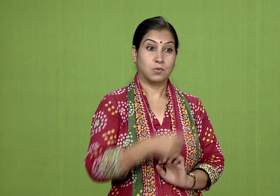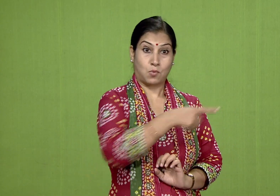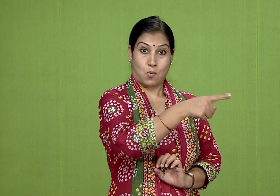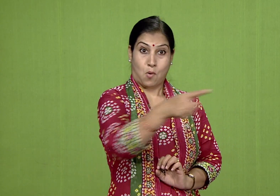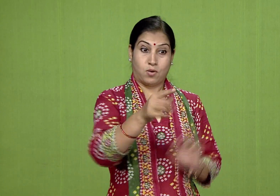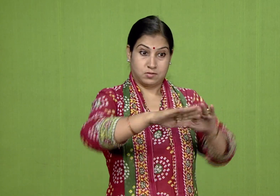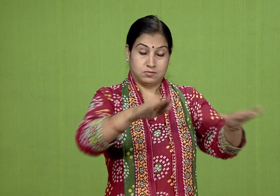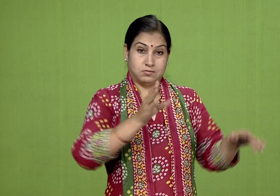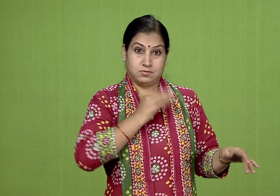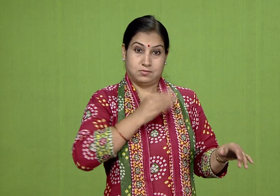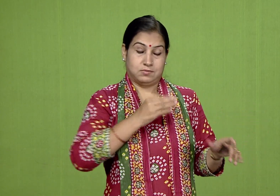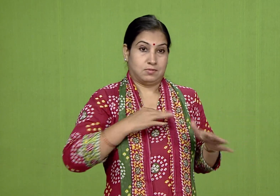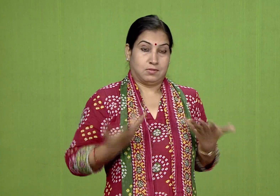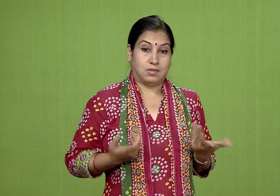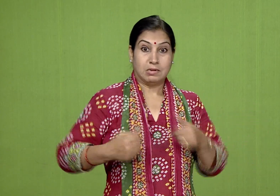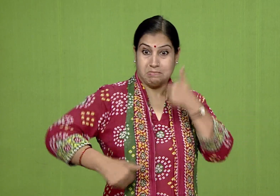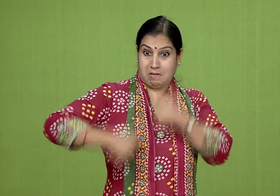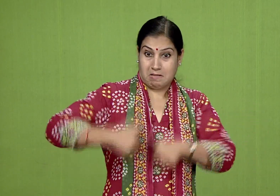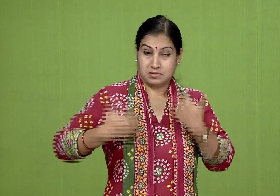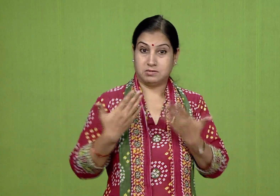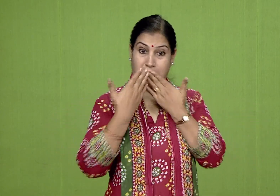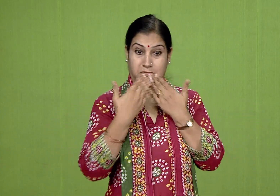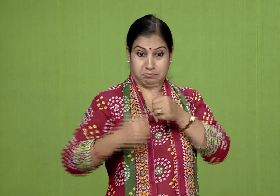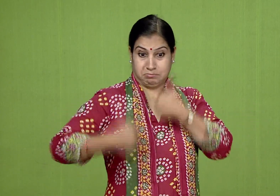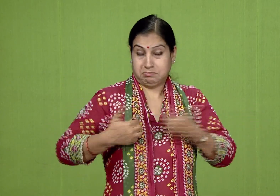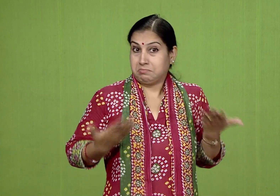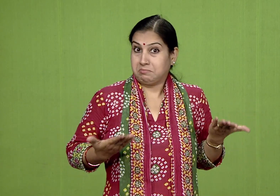Everybody feared for the worst, a test.